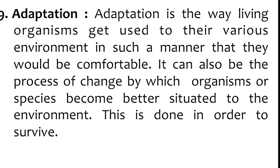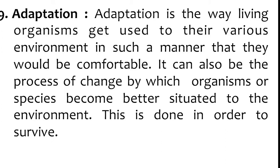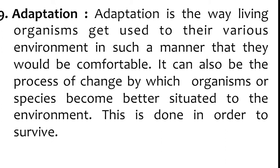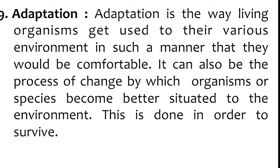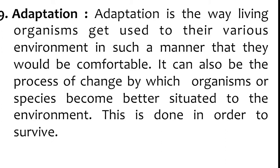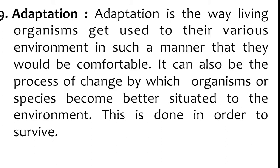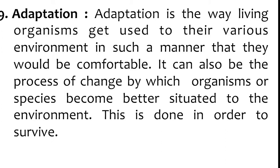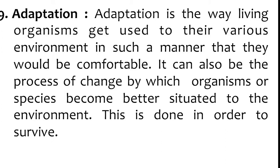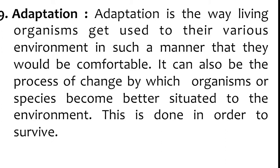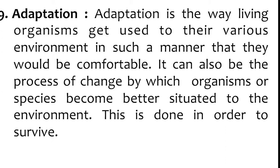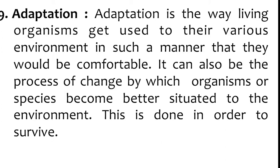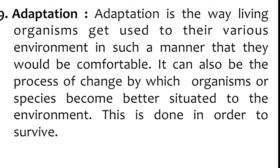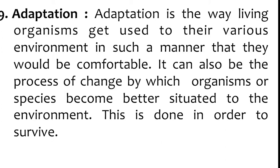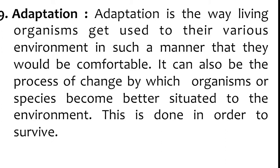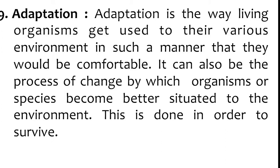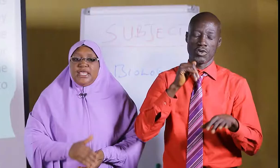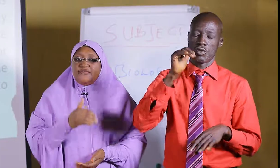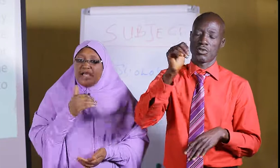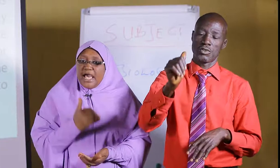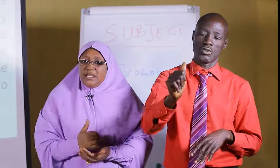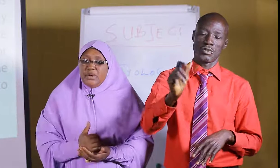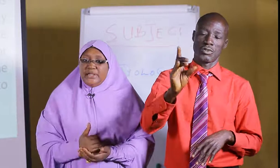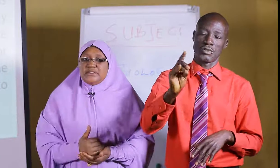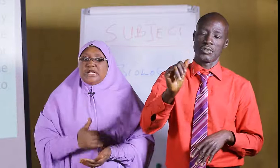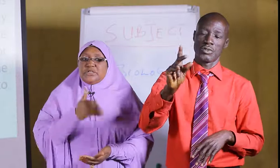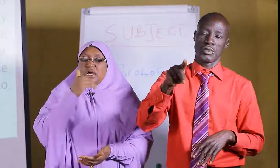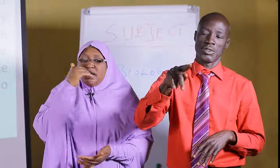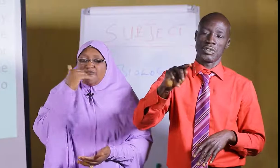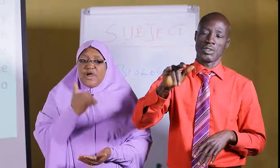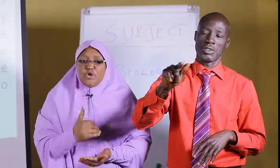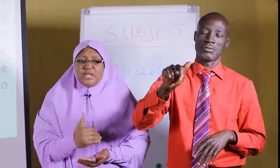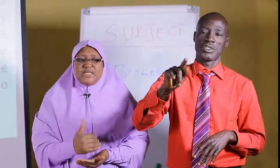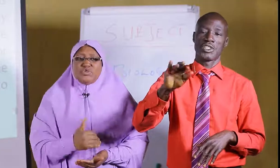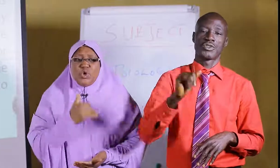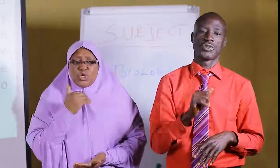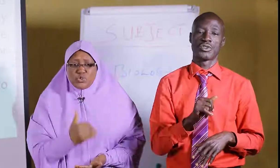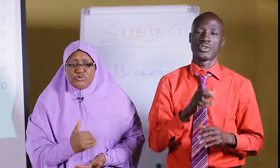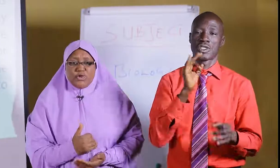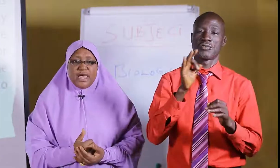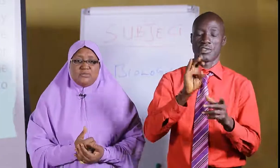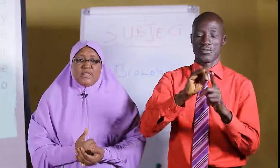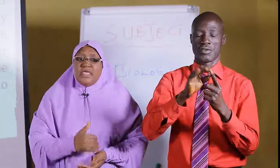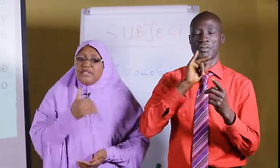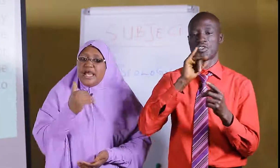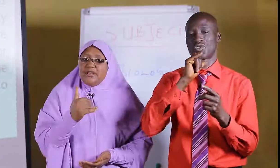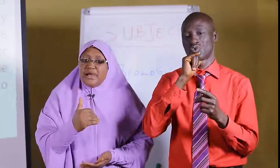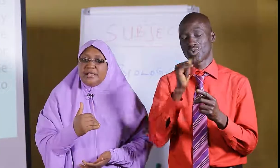problem. That is what we call adaptation. If an animal, that environment is not conducive for the